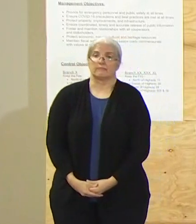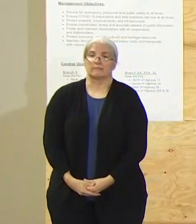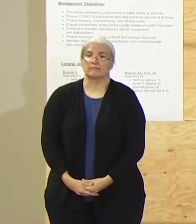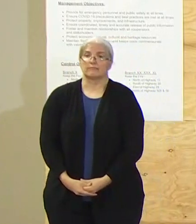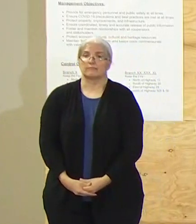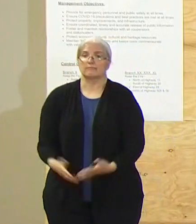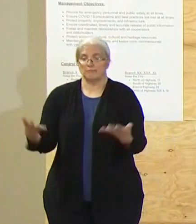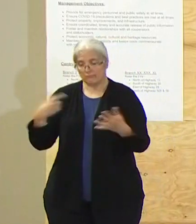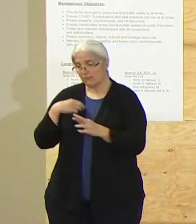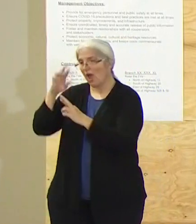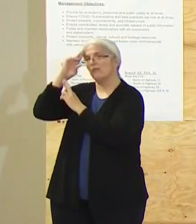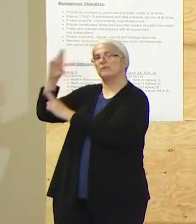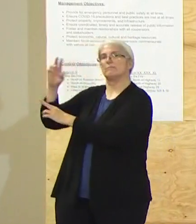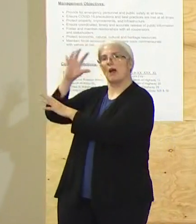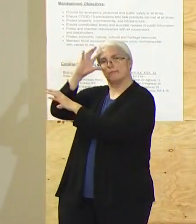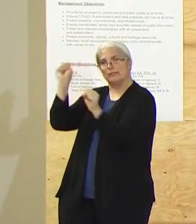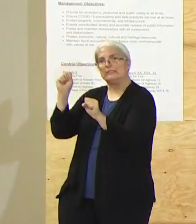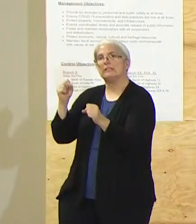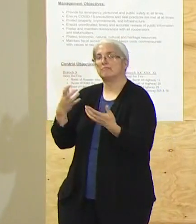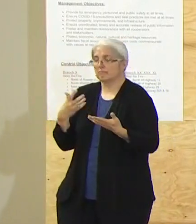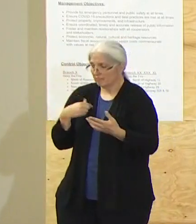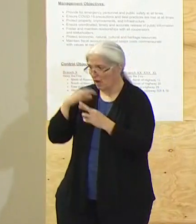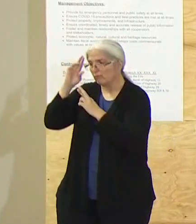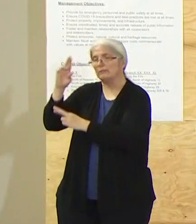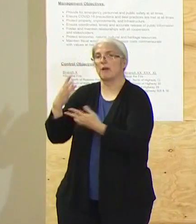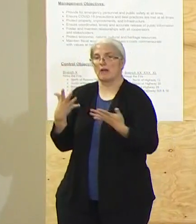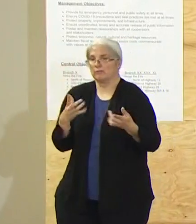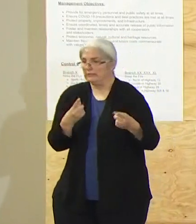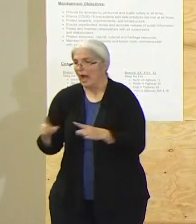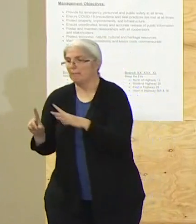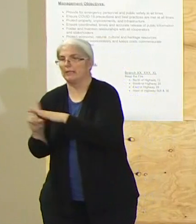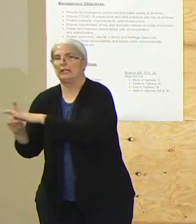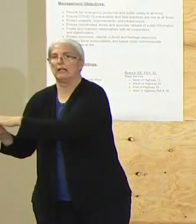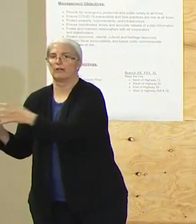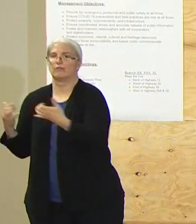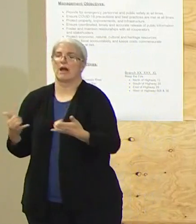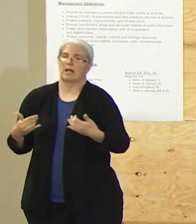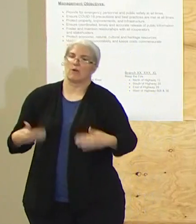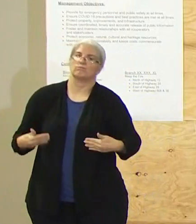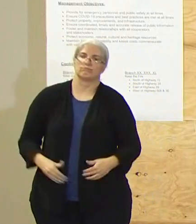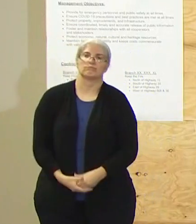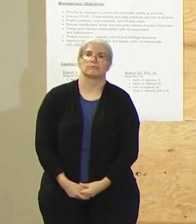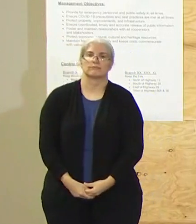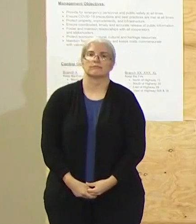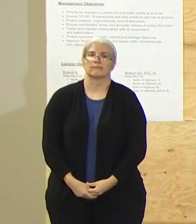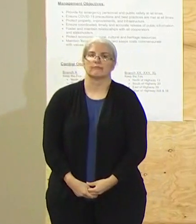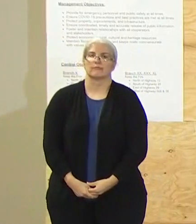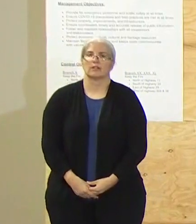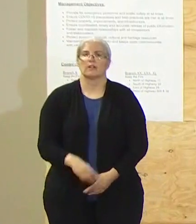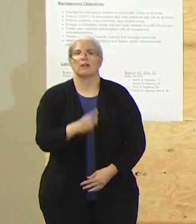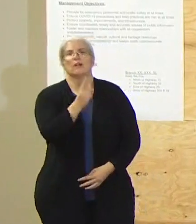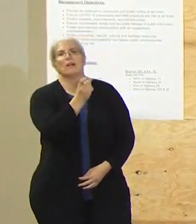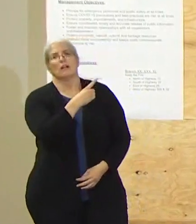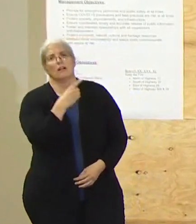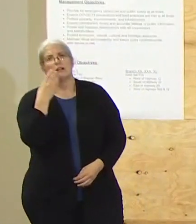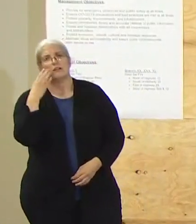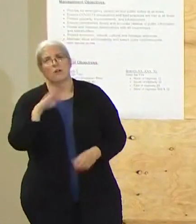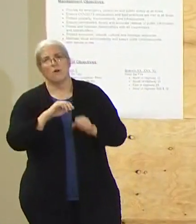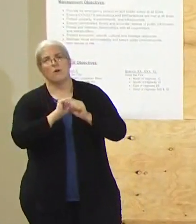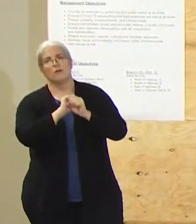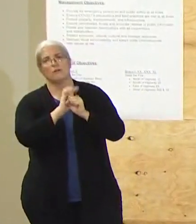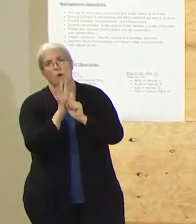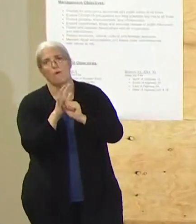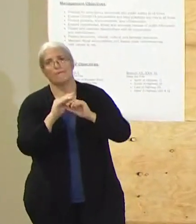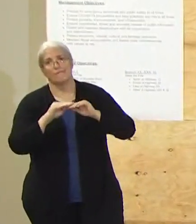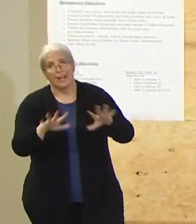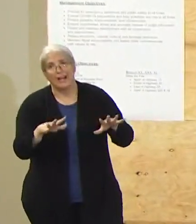plate. A few reporters had questions about sort of the intersection between the coronavirus pandemic and these